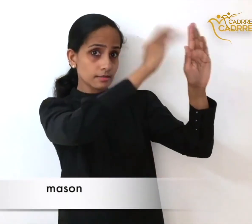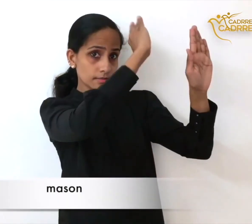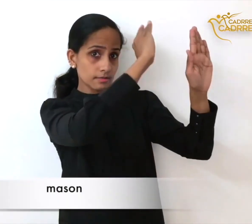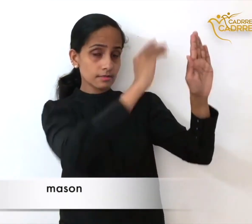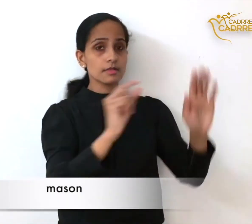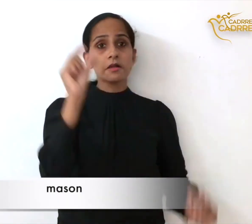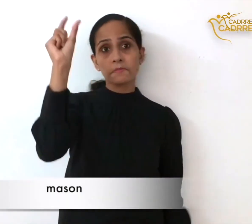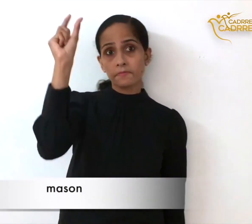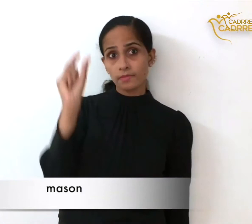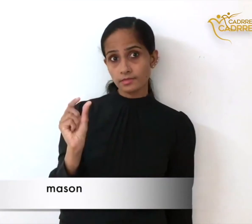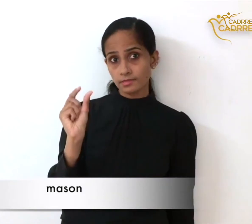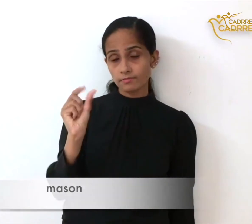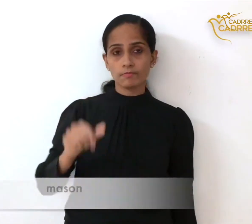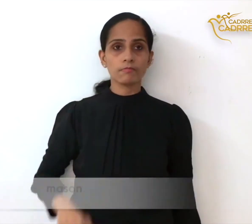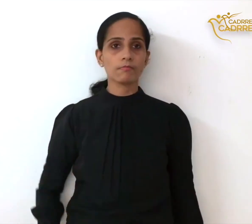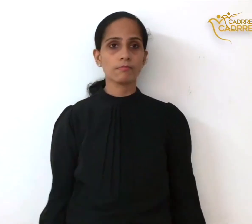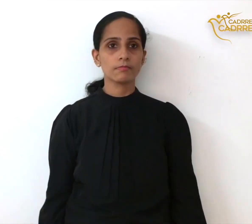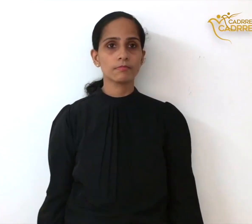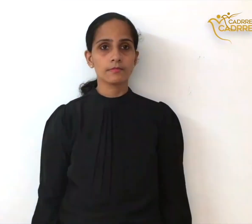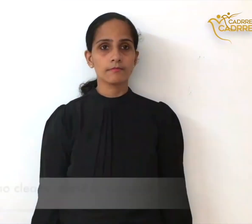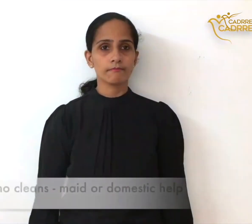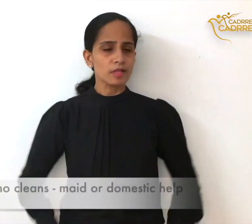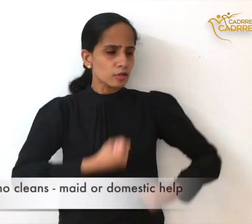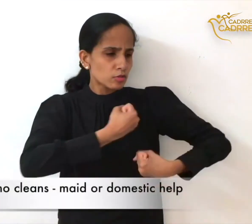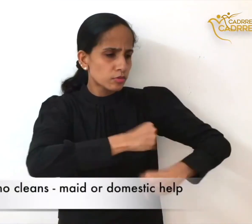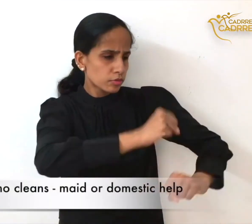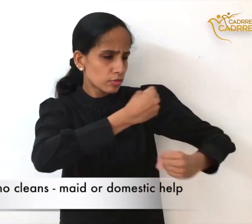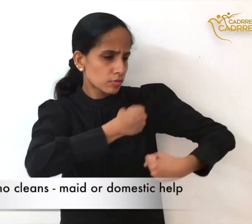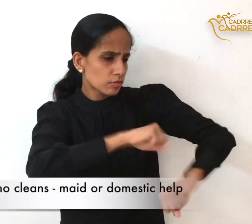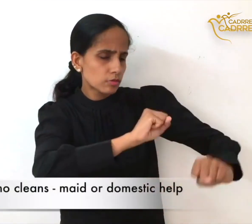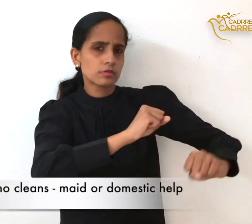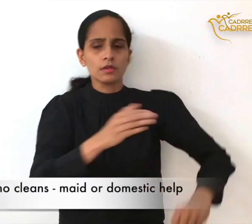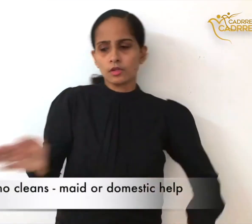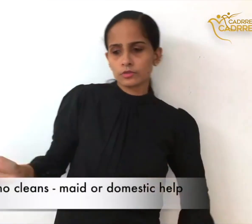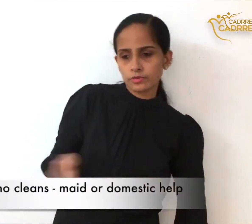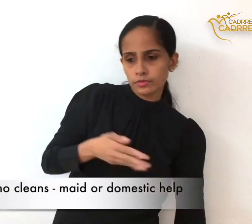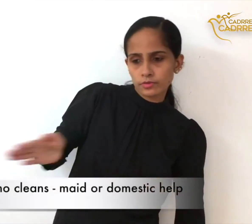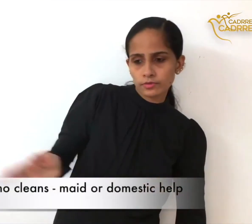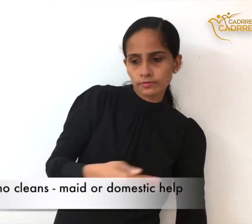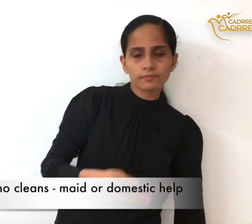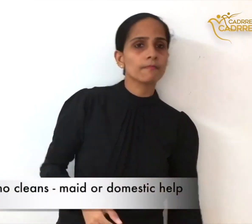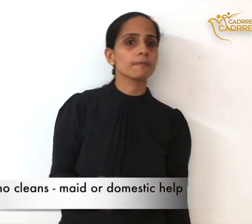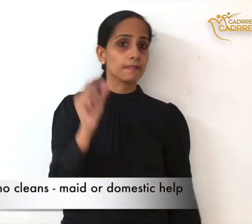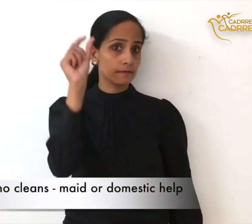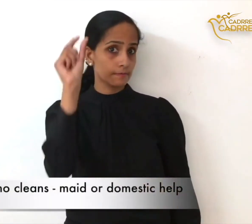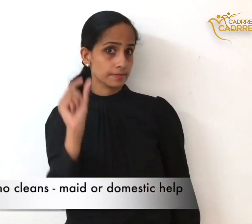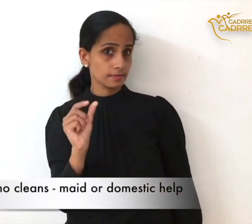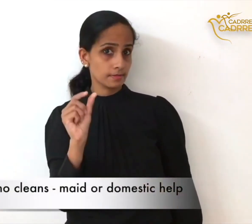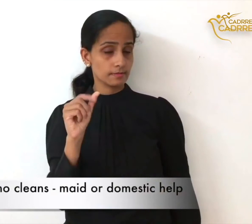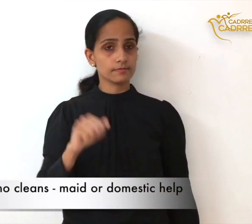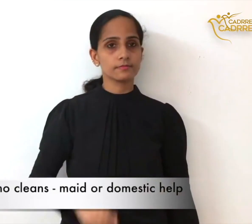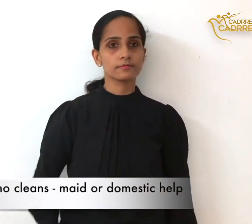mason, person who cleans, maid or domestic help,